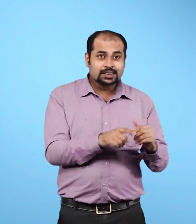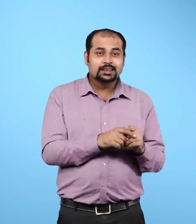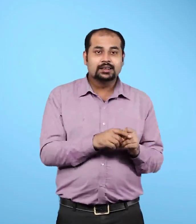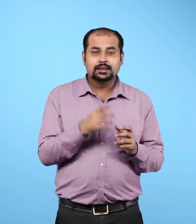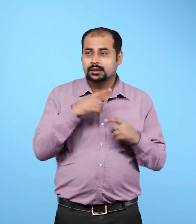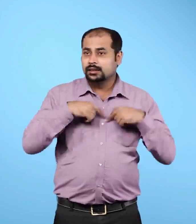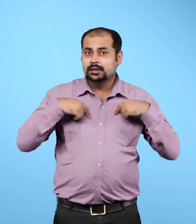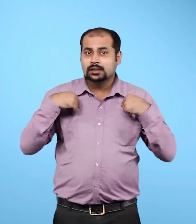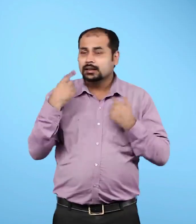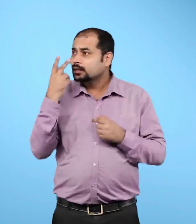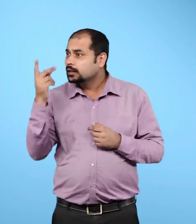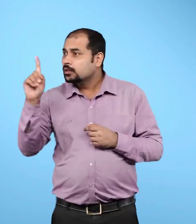1.